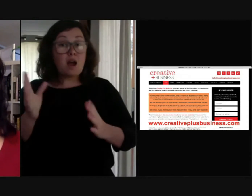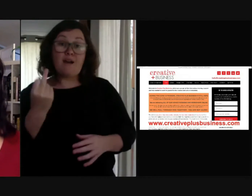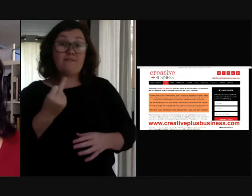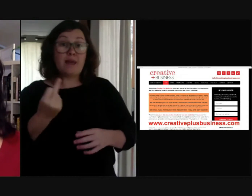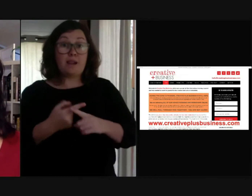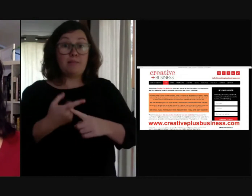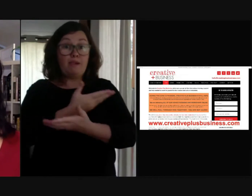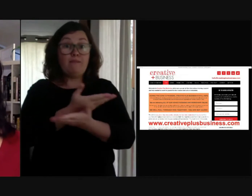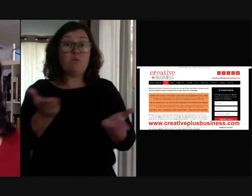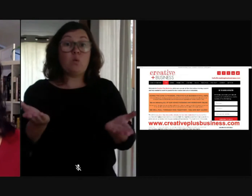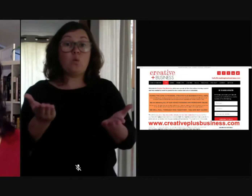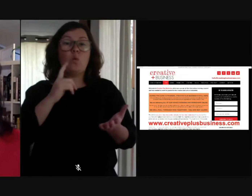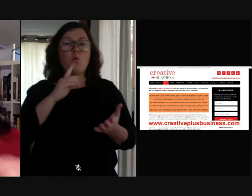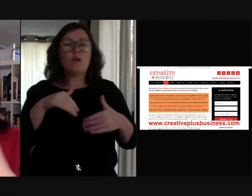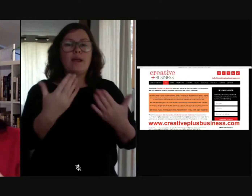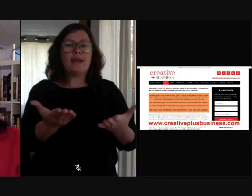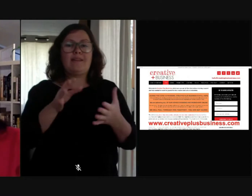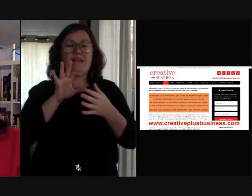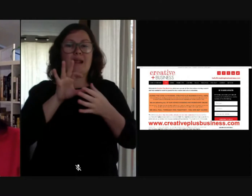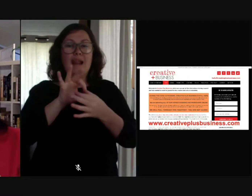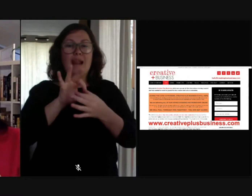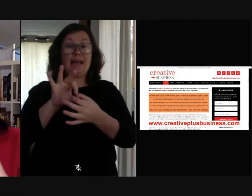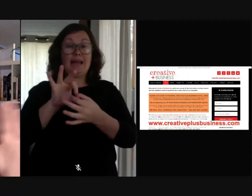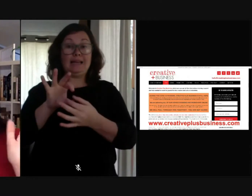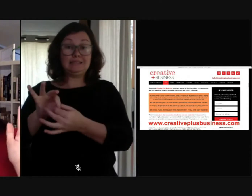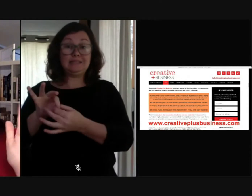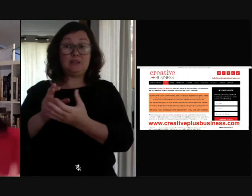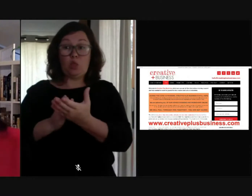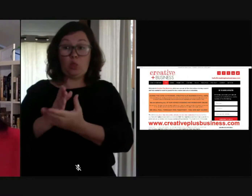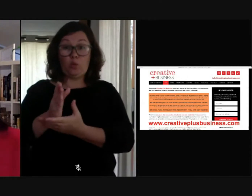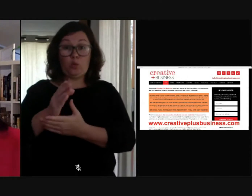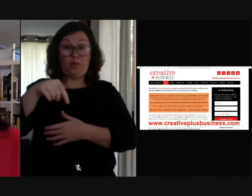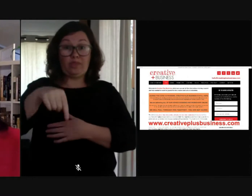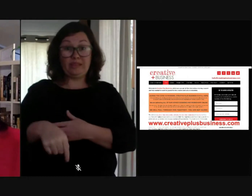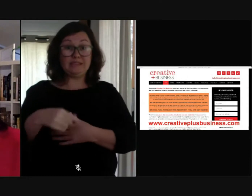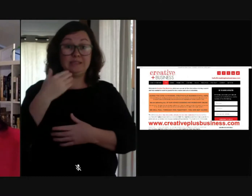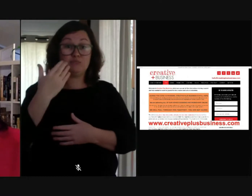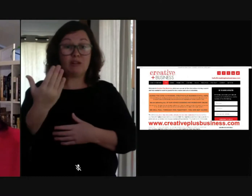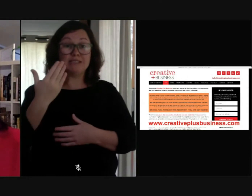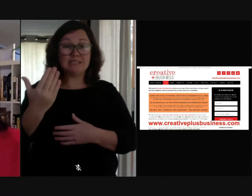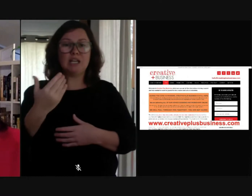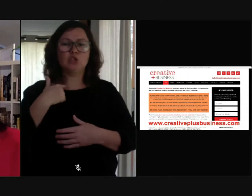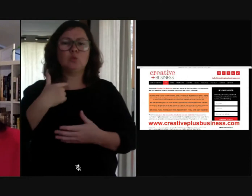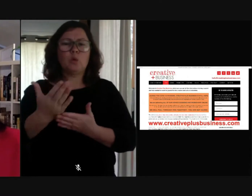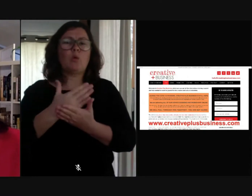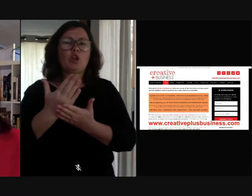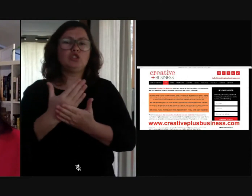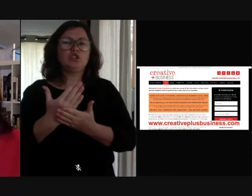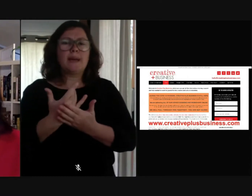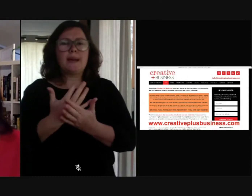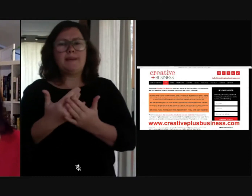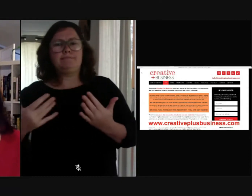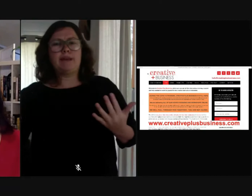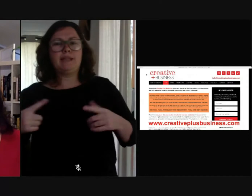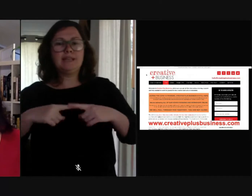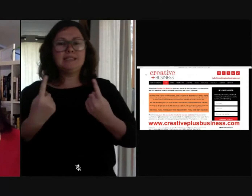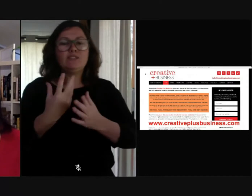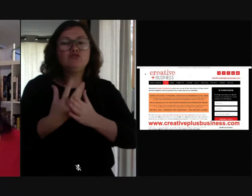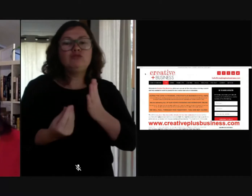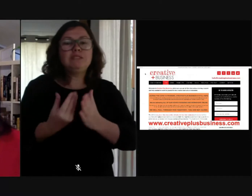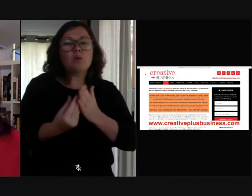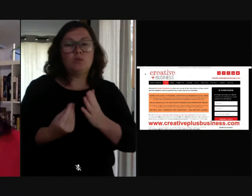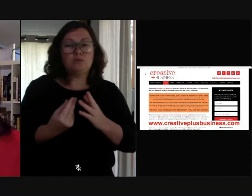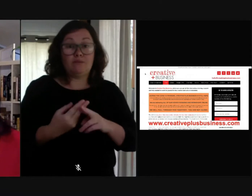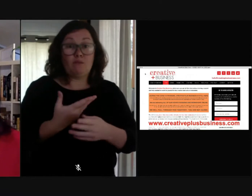this presentation to a number of different resources we have available for you. One of